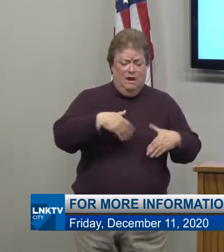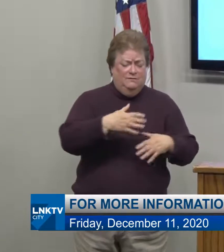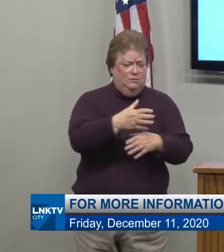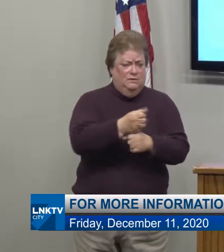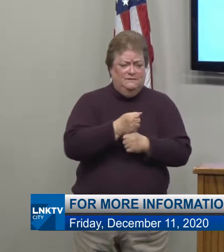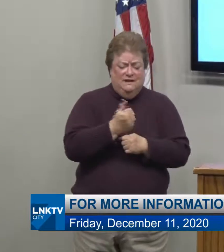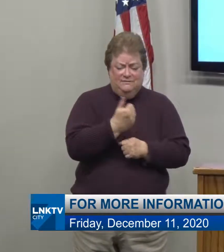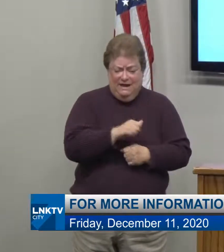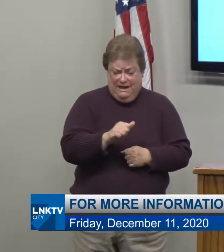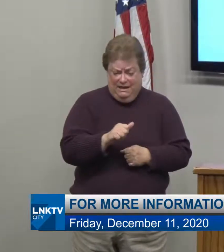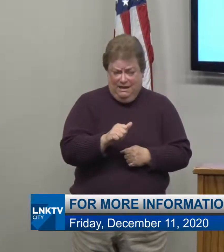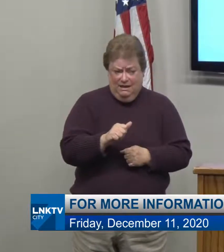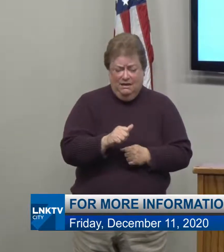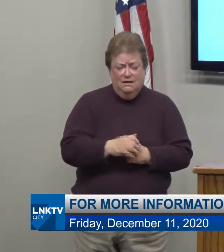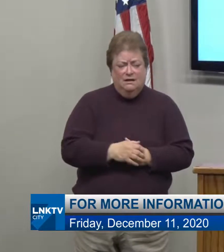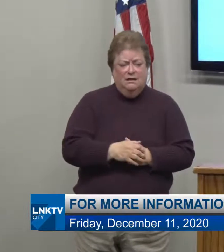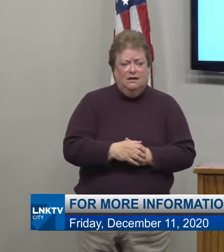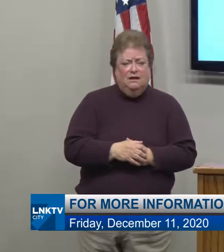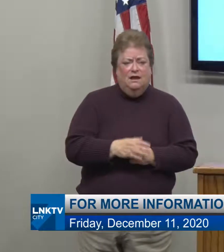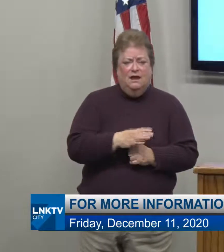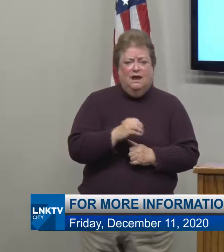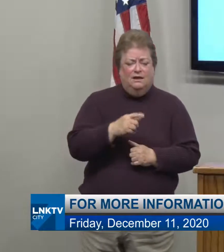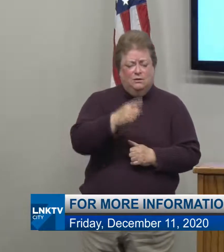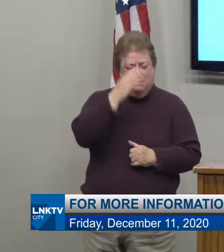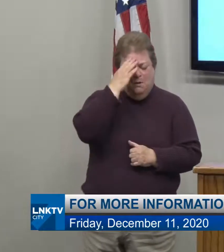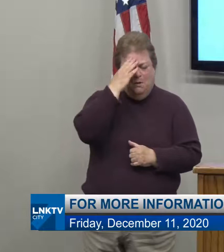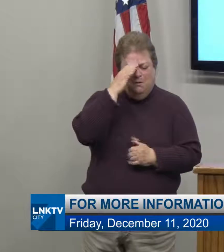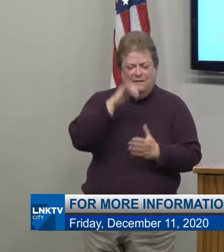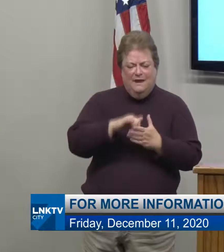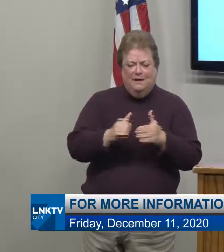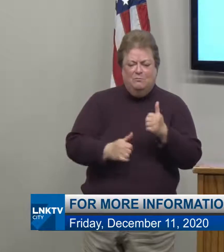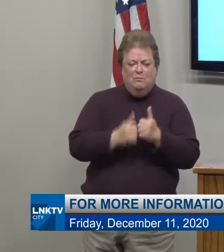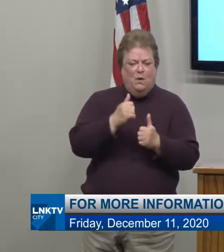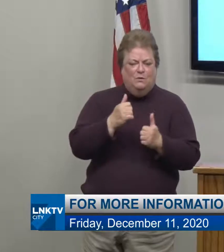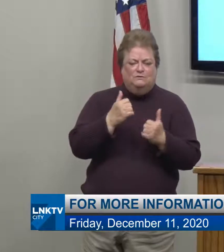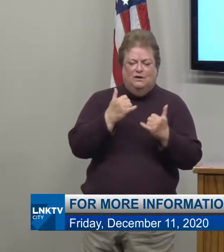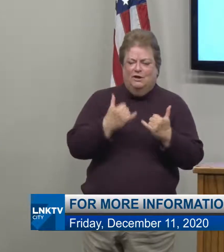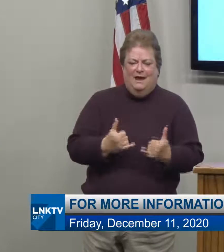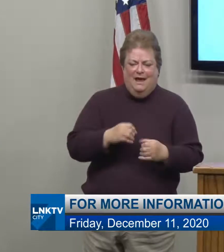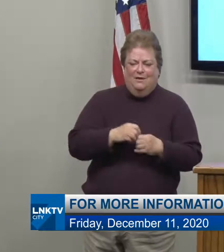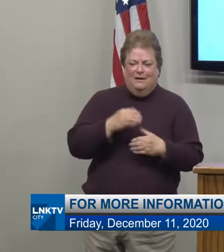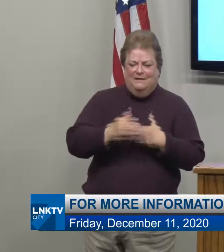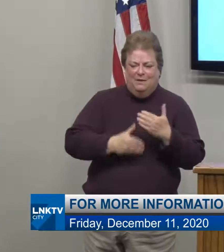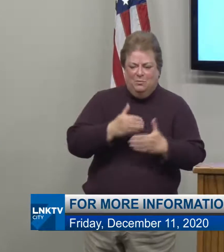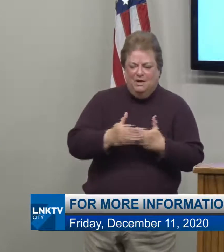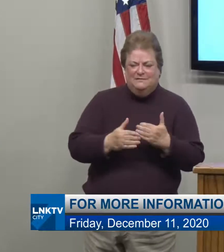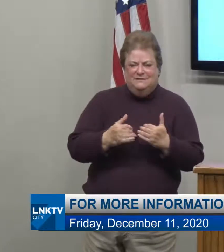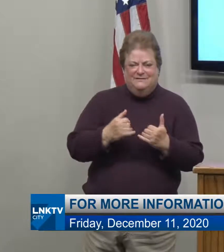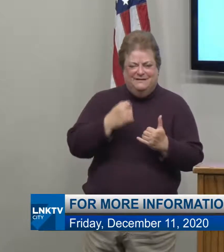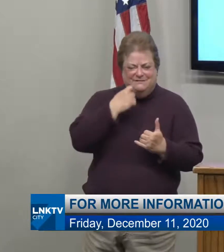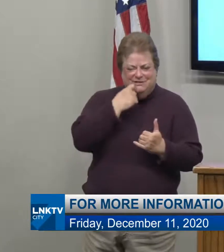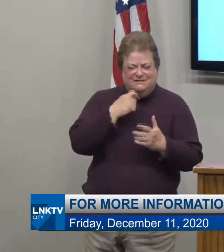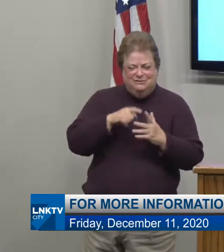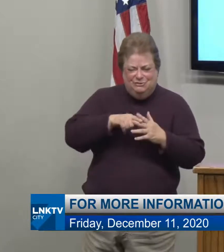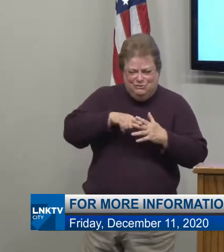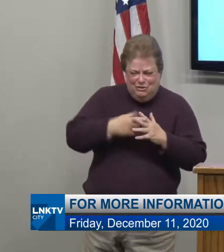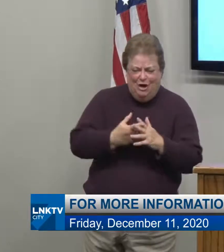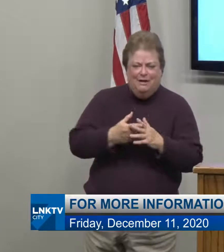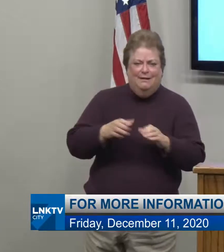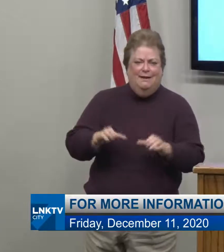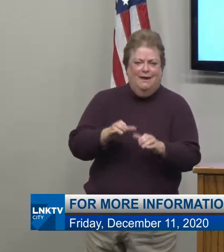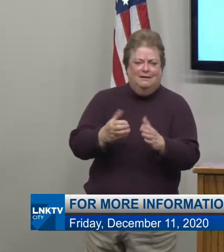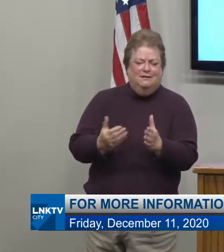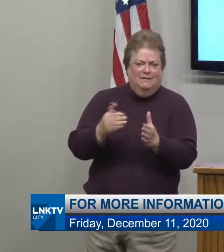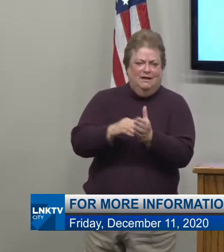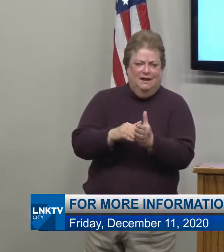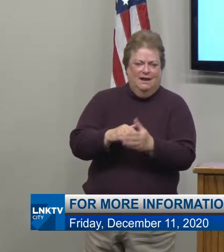of yet. And as you know, Brent, most of them are just in the process of starting to be active again. I